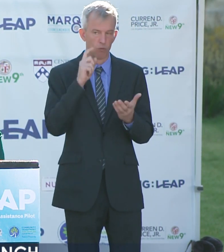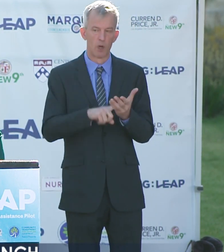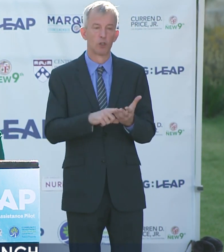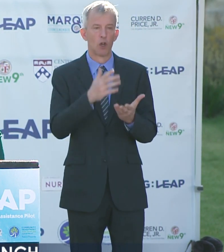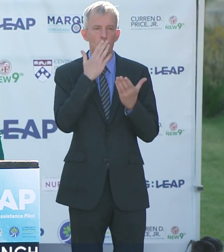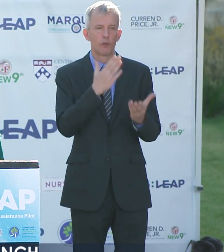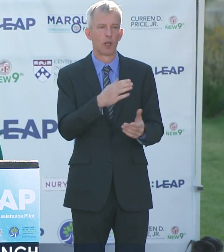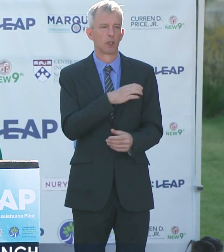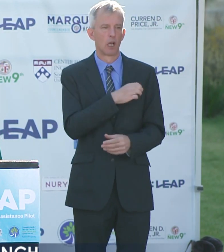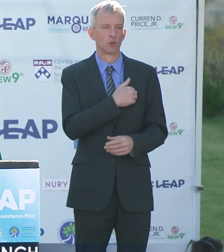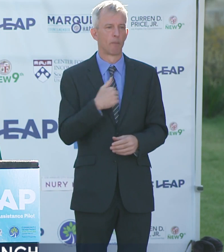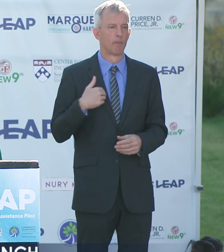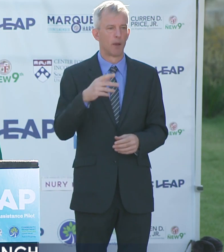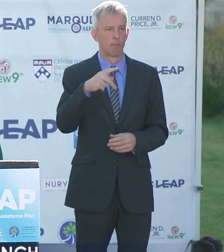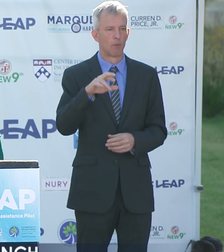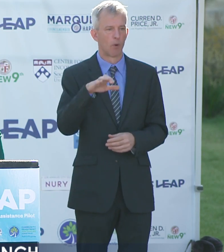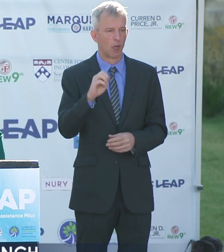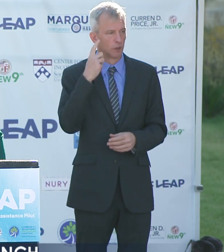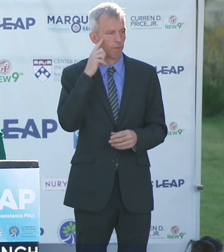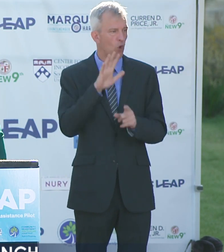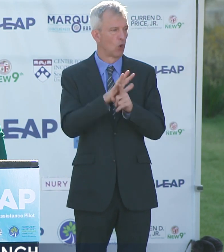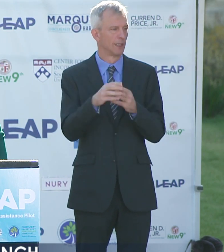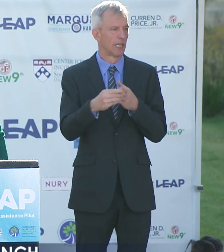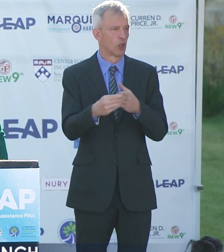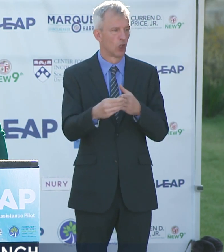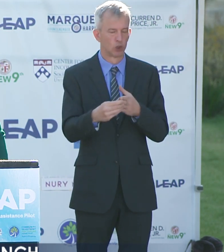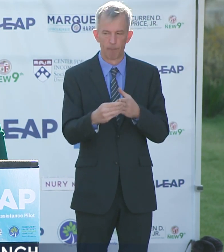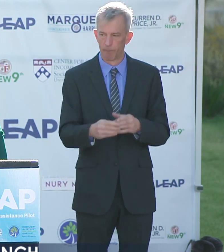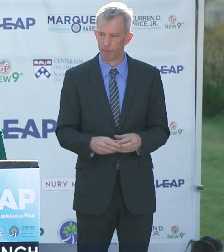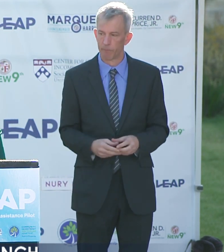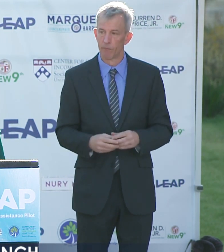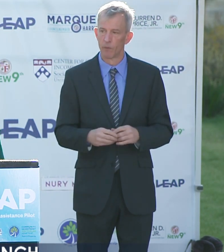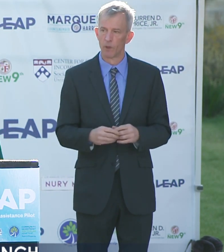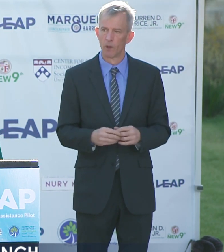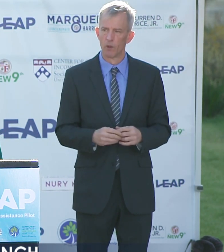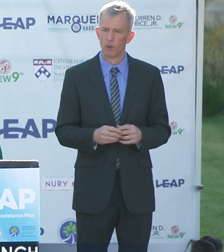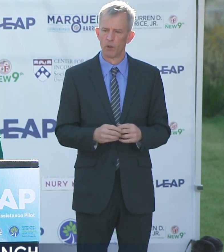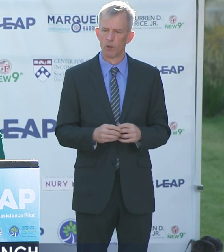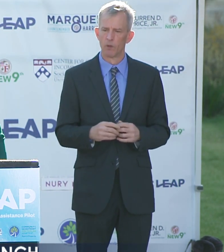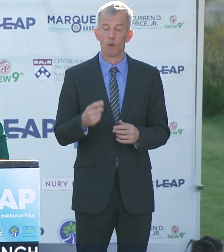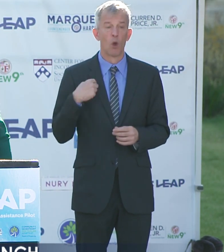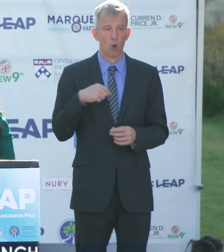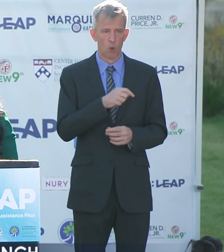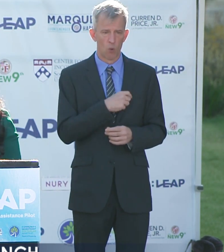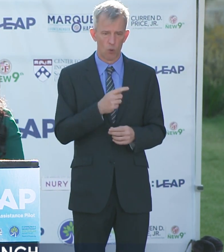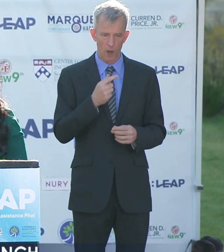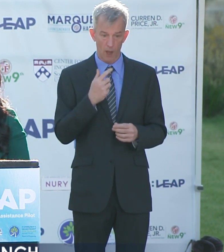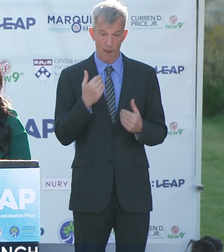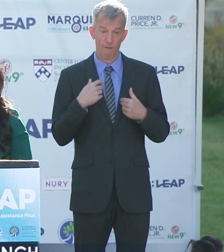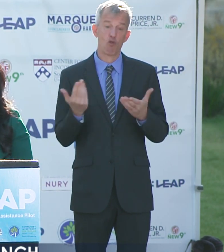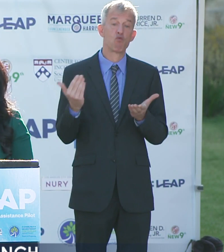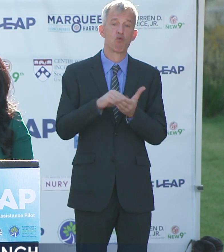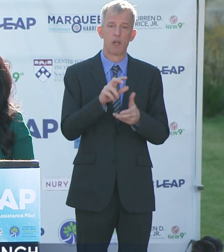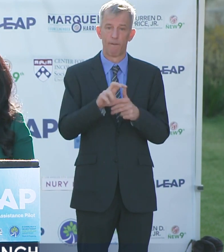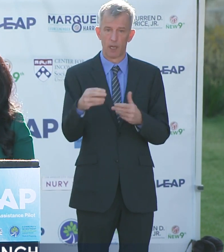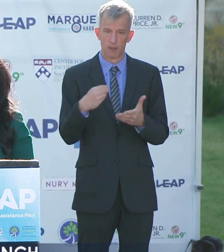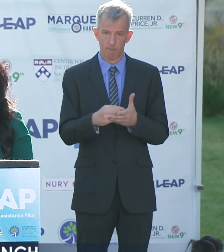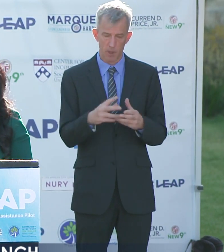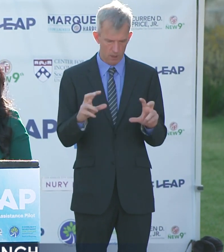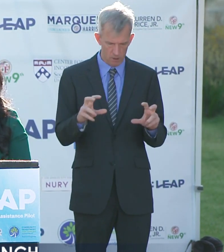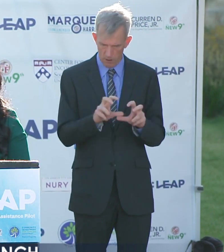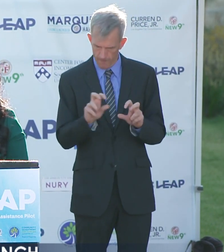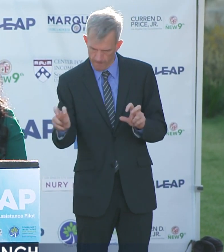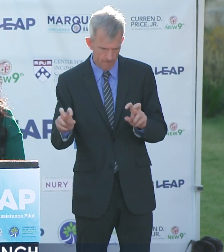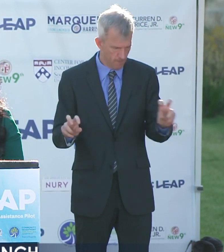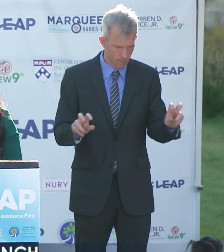thank Councilmember Curran Price for his leadership on this. When we were allocating the reinvestment funds at the start of this